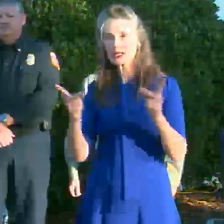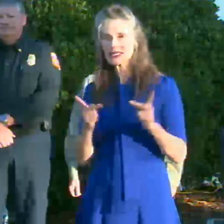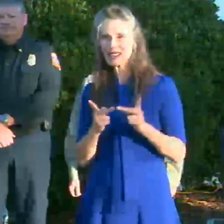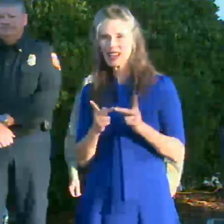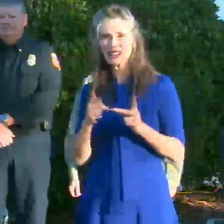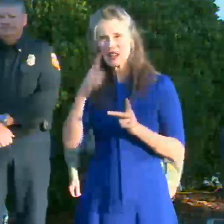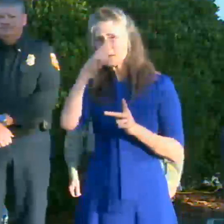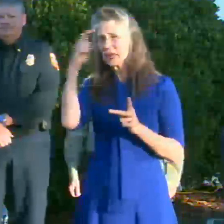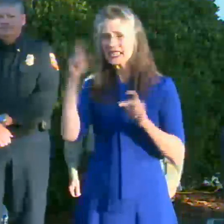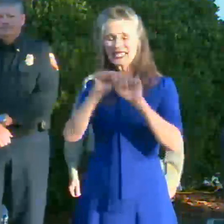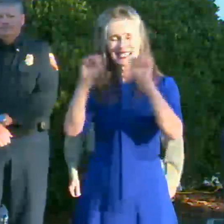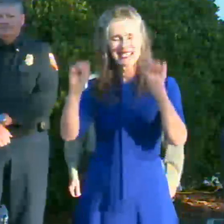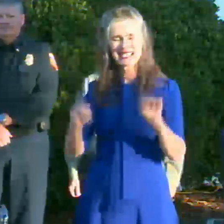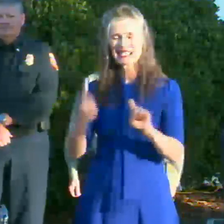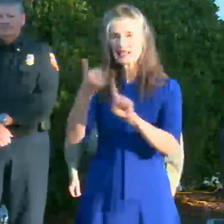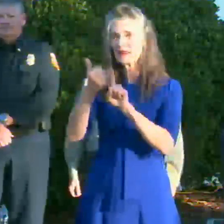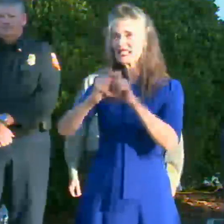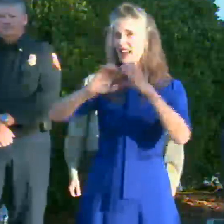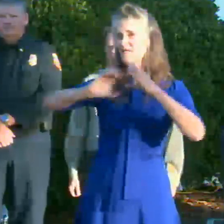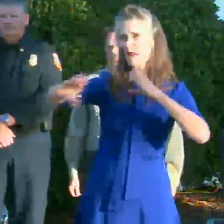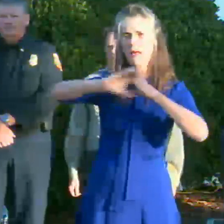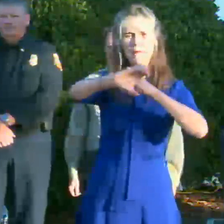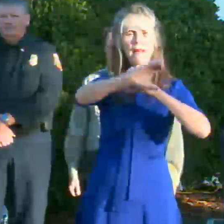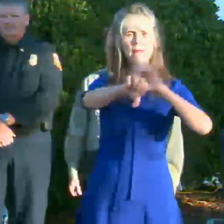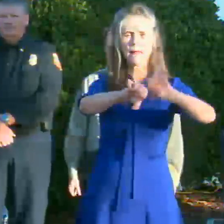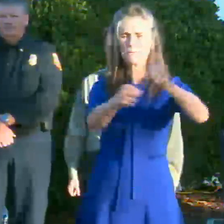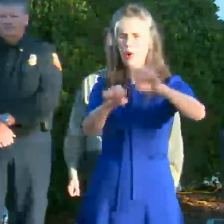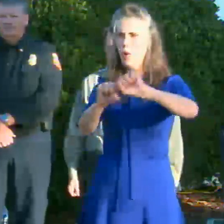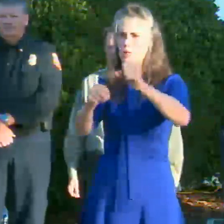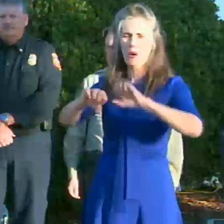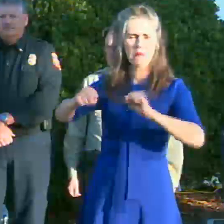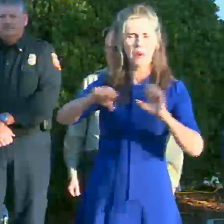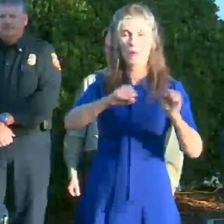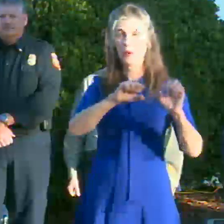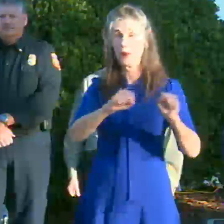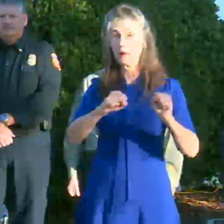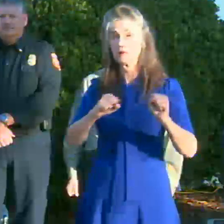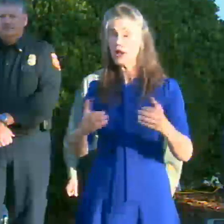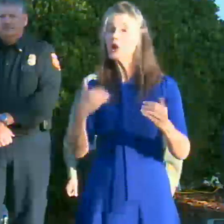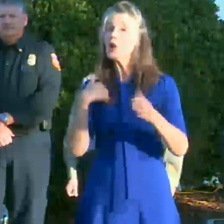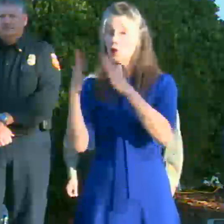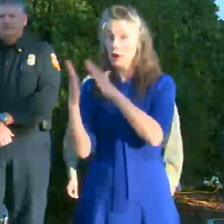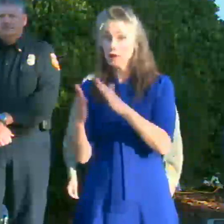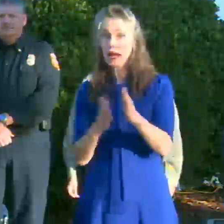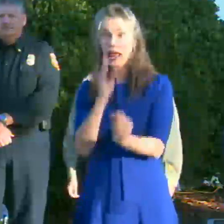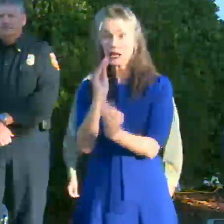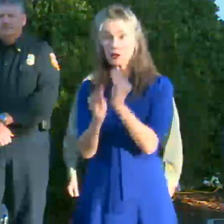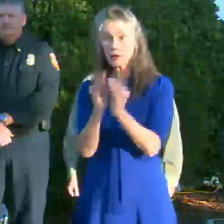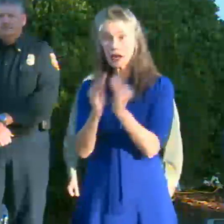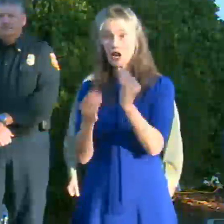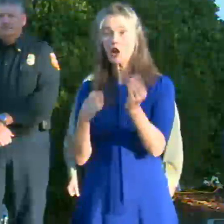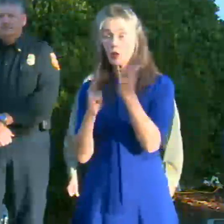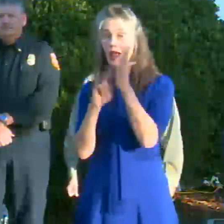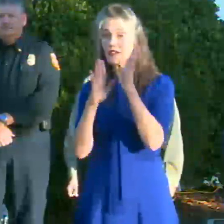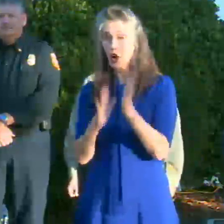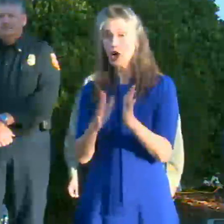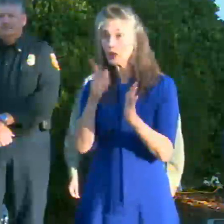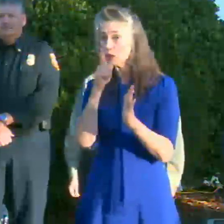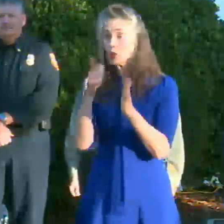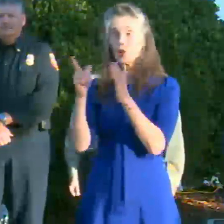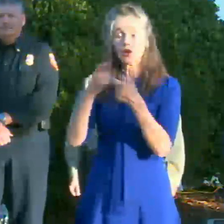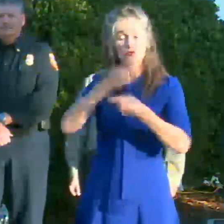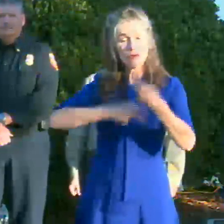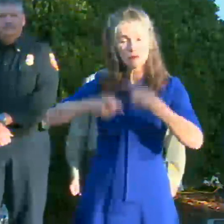make discoveries, we are making plans and making repairs. We have contractors working on repairing the water main breaks and replacing missing